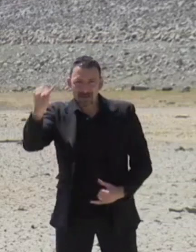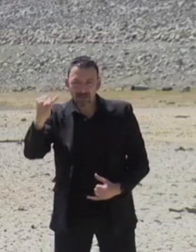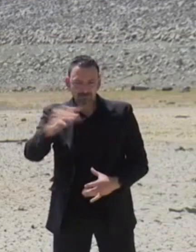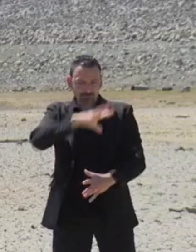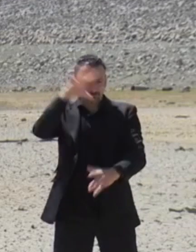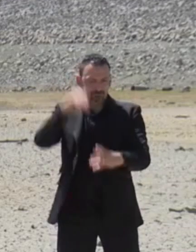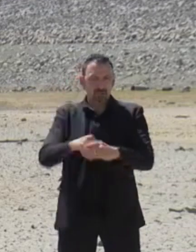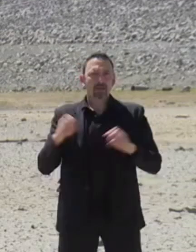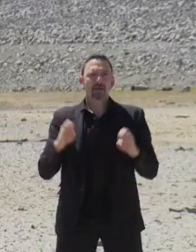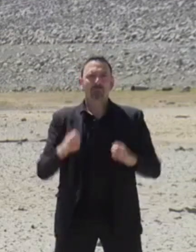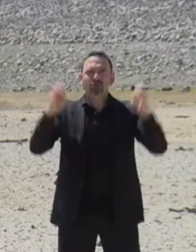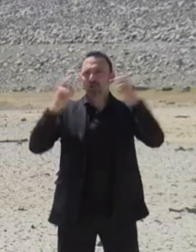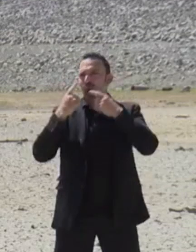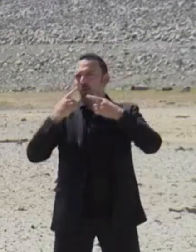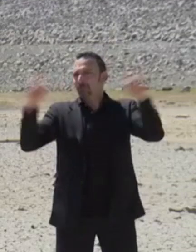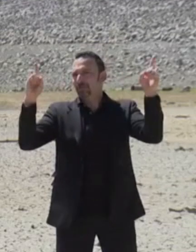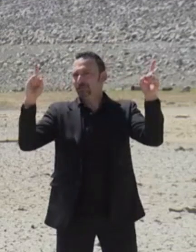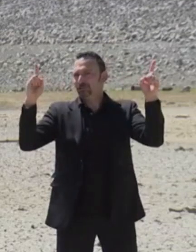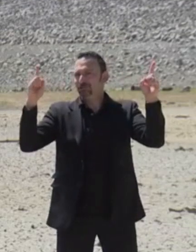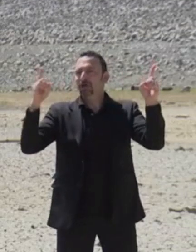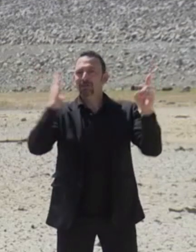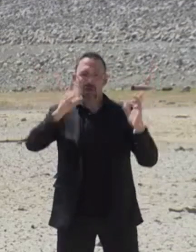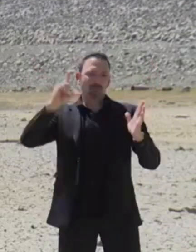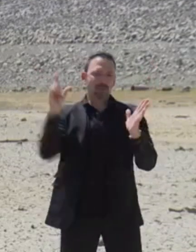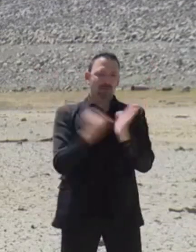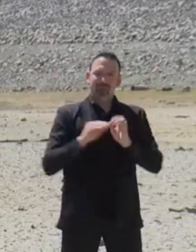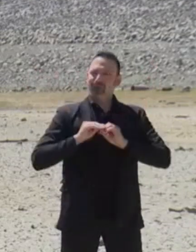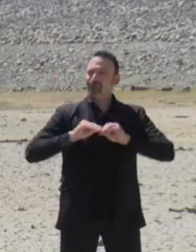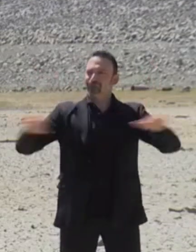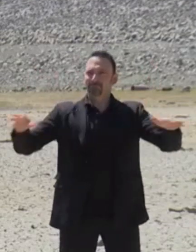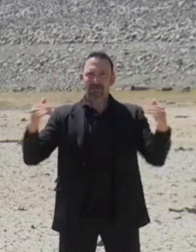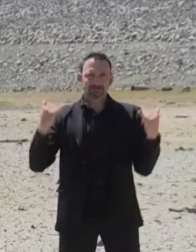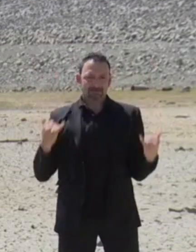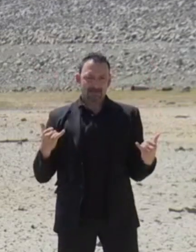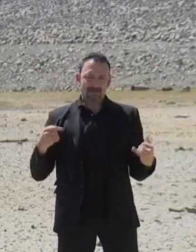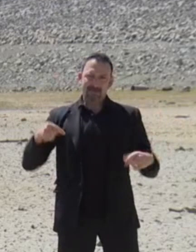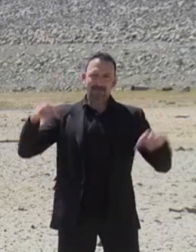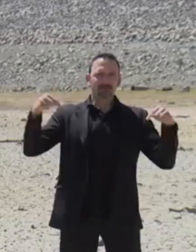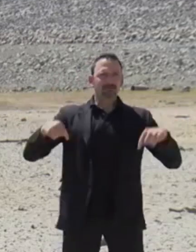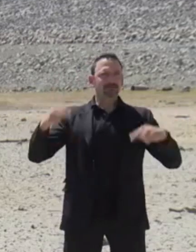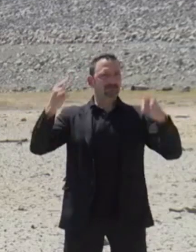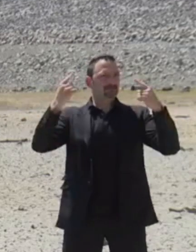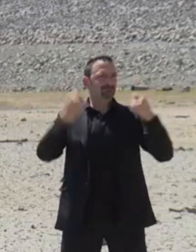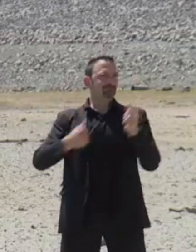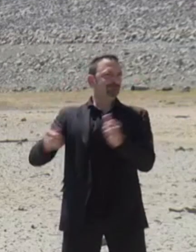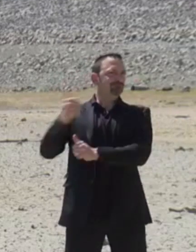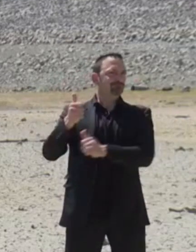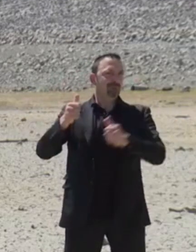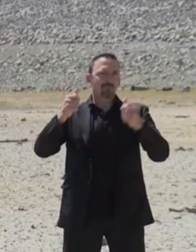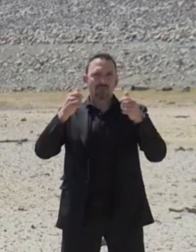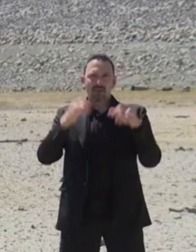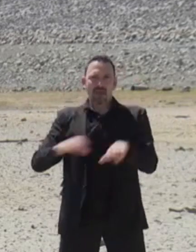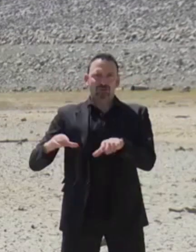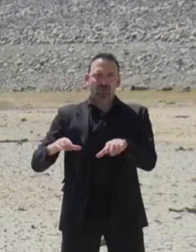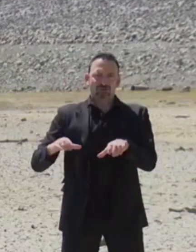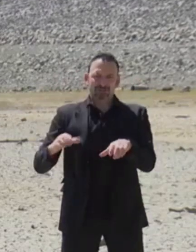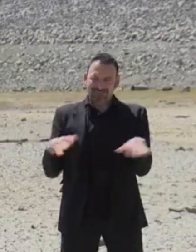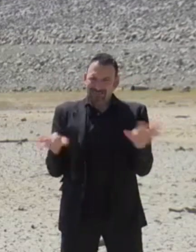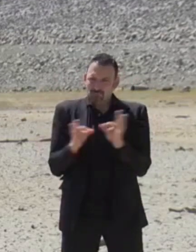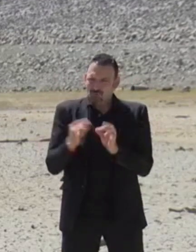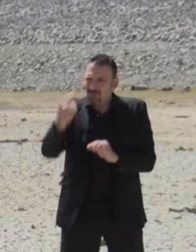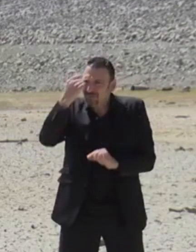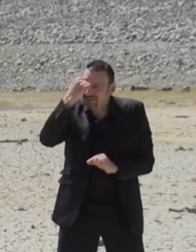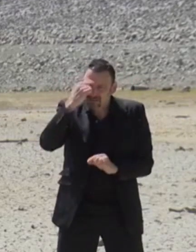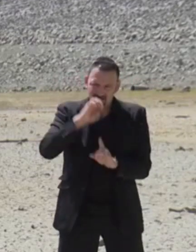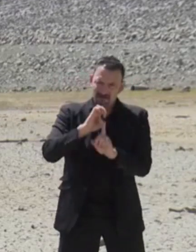emergency proclamation that we are putting out today, in this executive action that we are putting out today, mindful of the